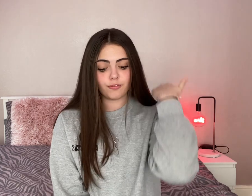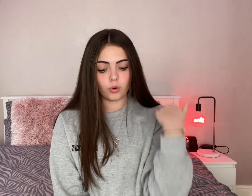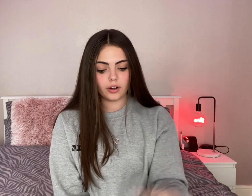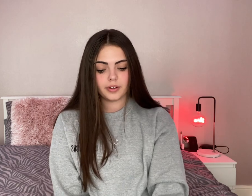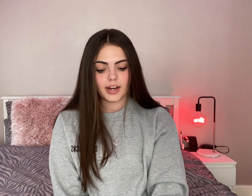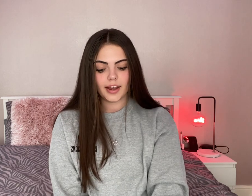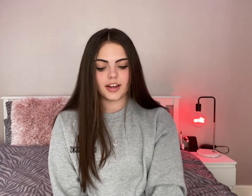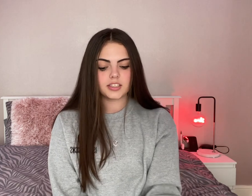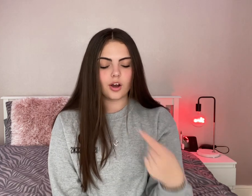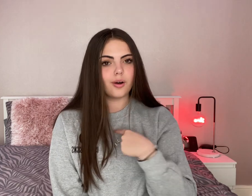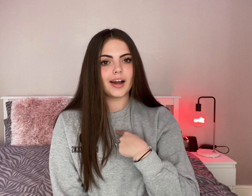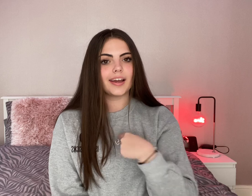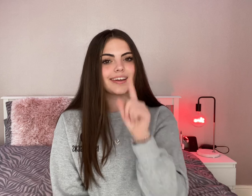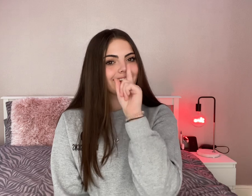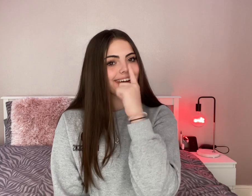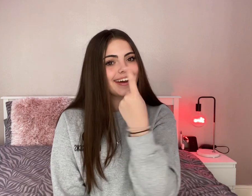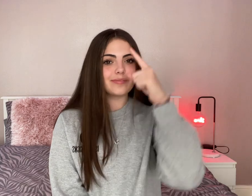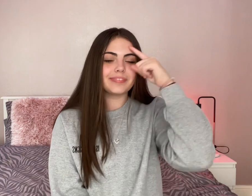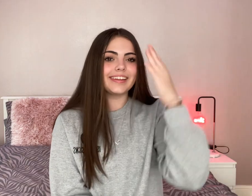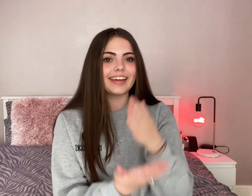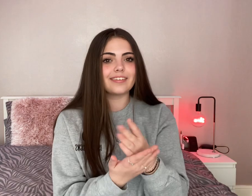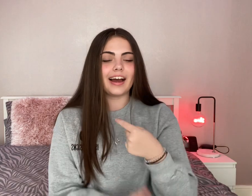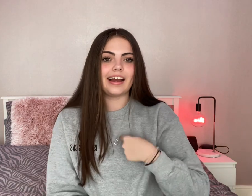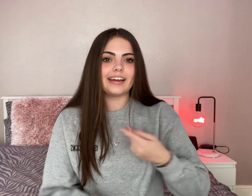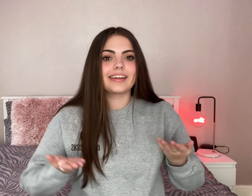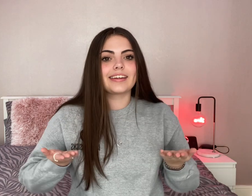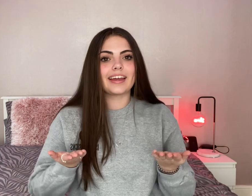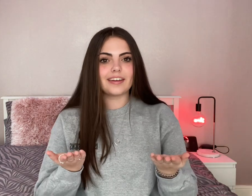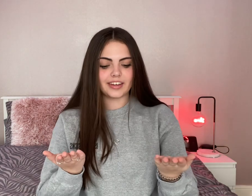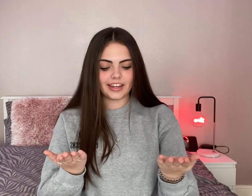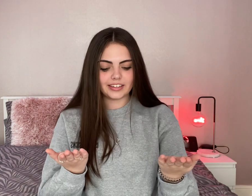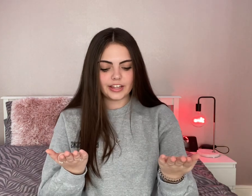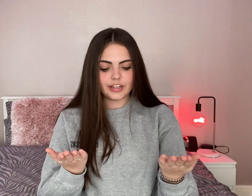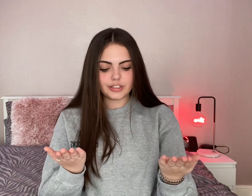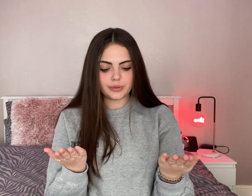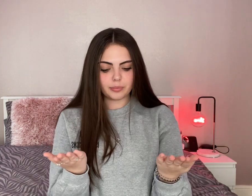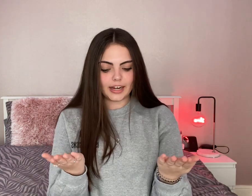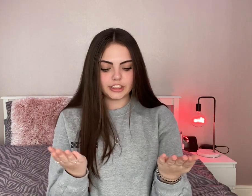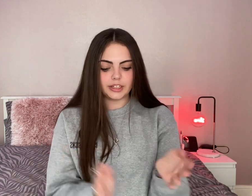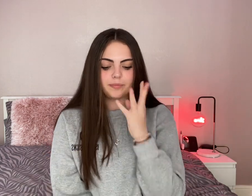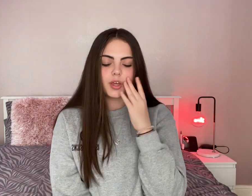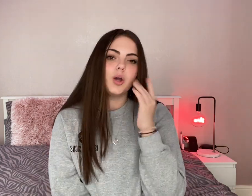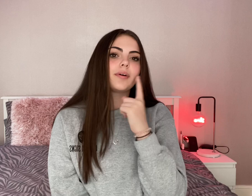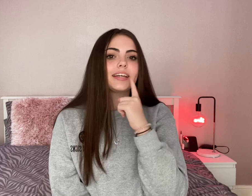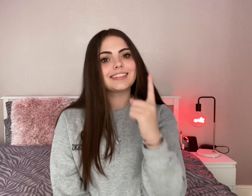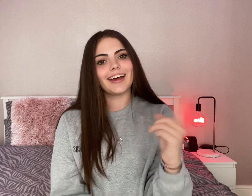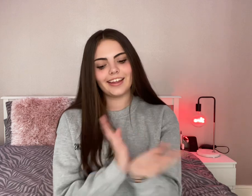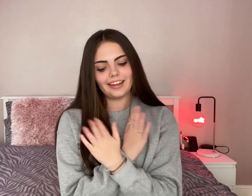before. And then it's, oh, I can't believe I gave in to the pressure when they said a